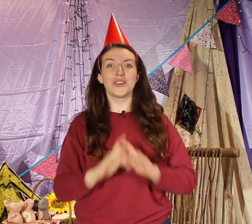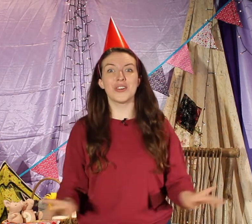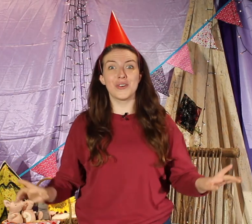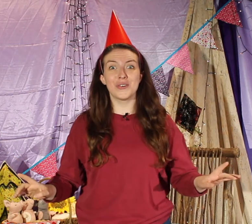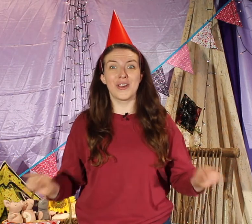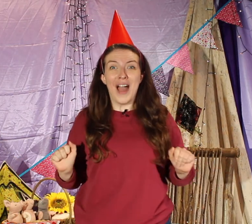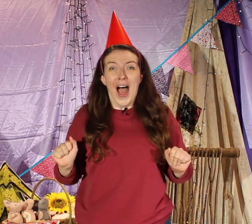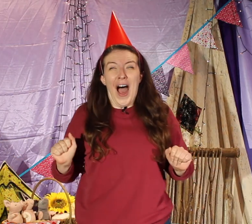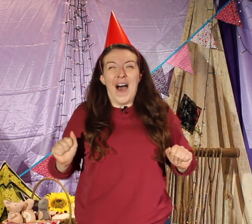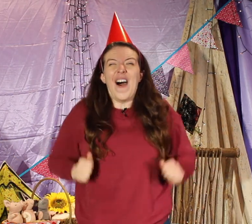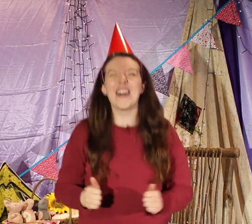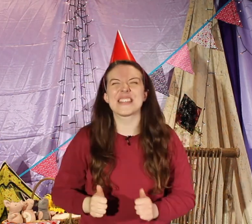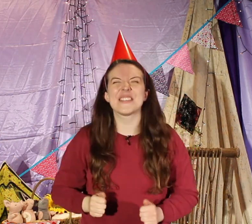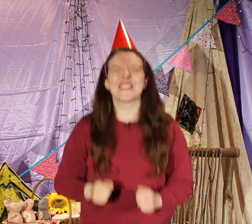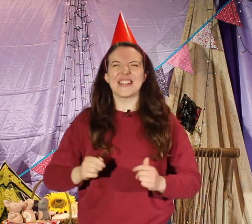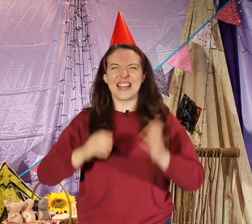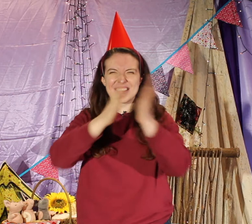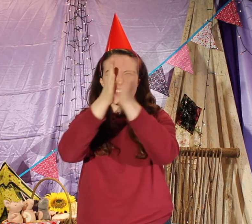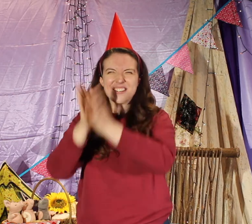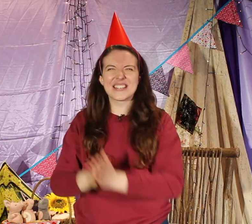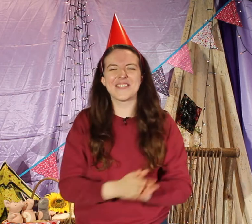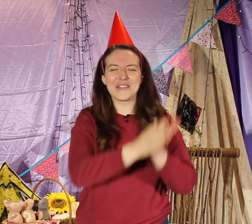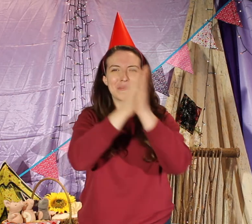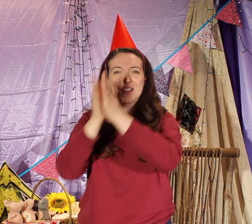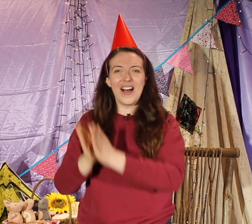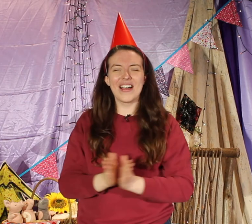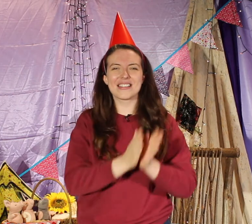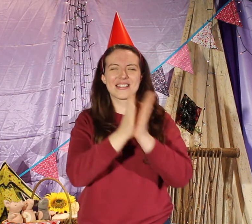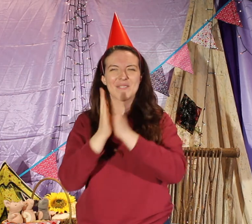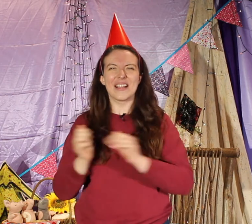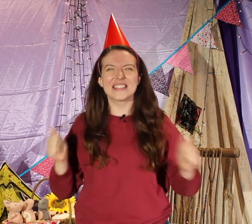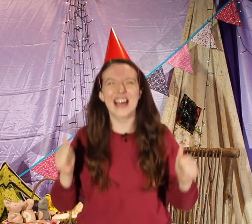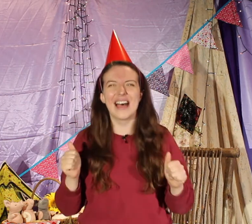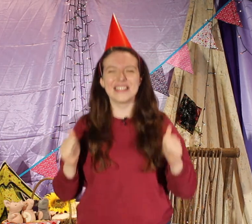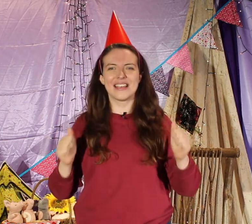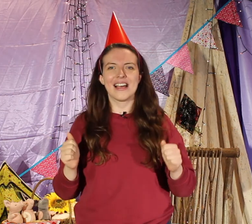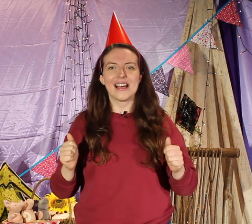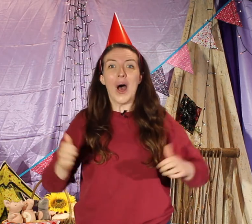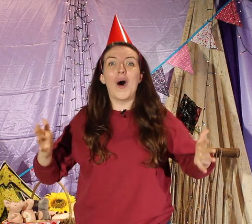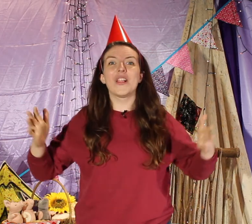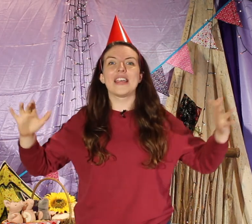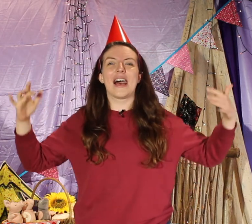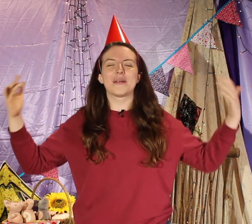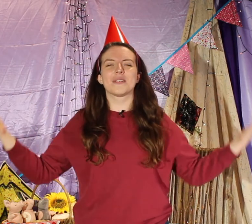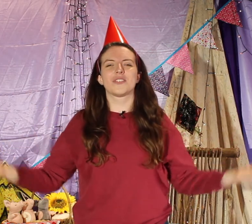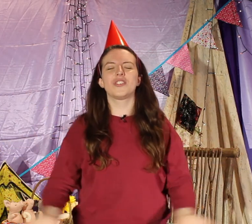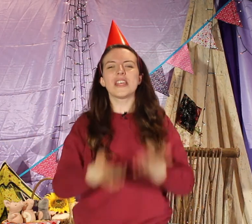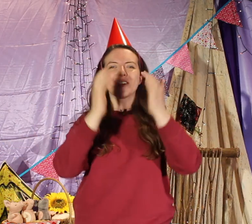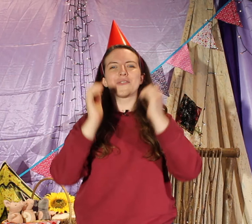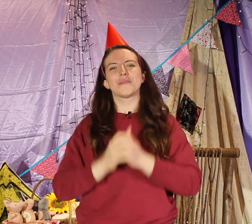you. Awesome storytellers, give yourselves a round of applause. Well done. All the animals cheered for